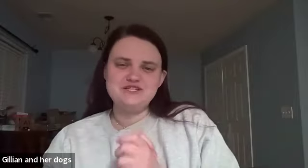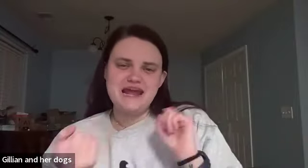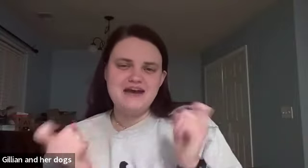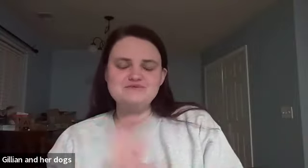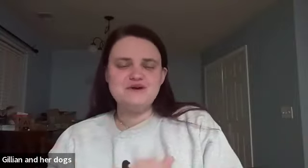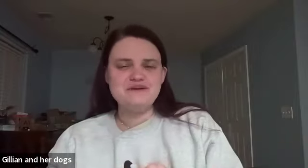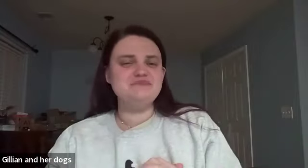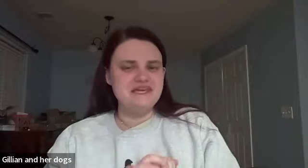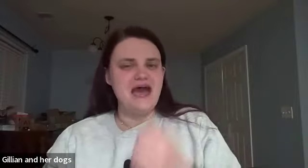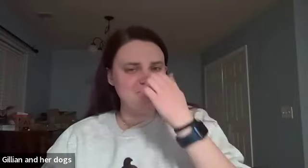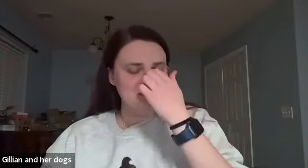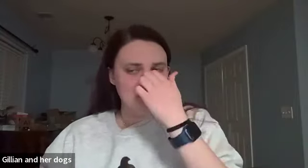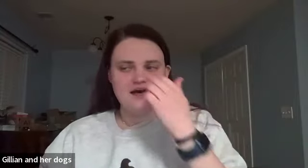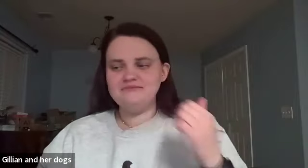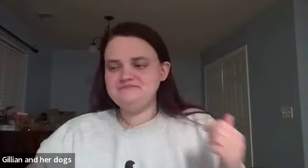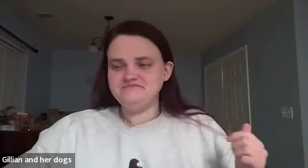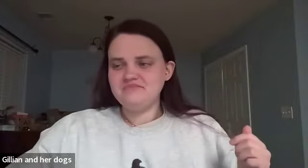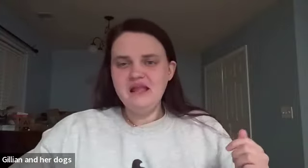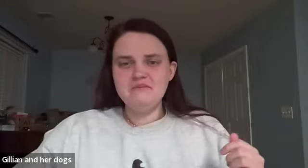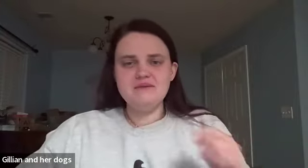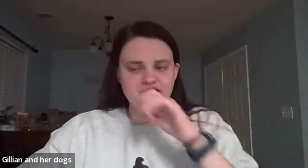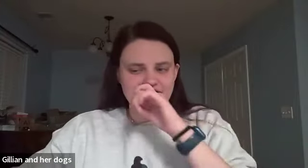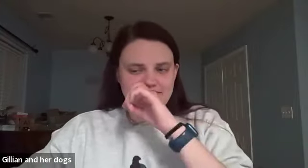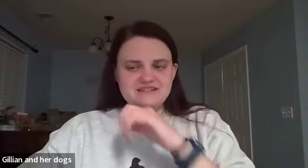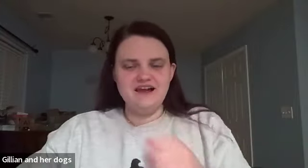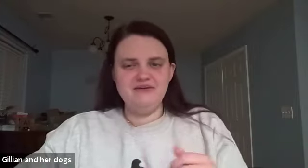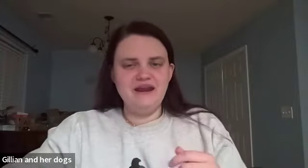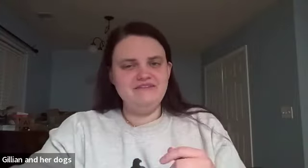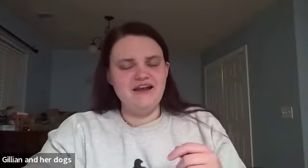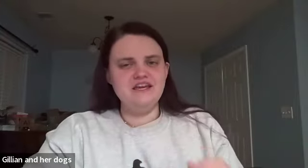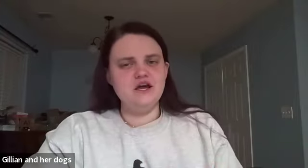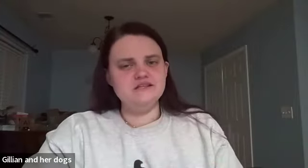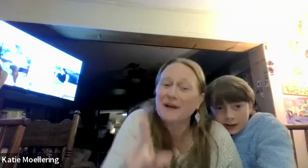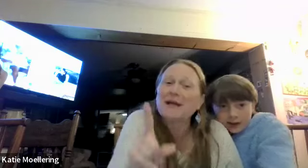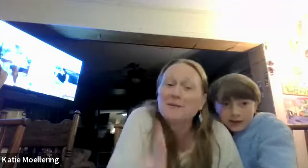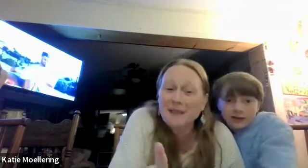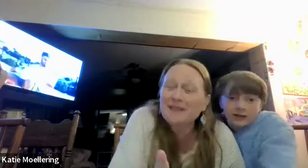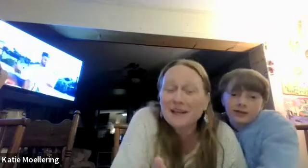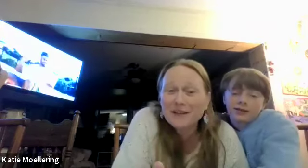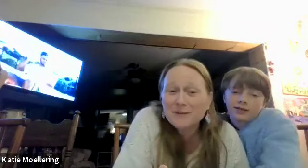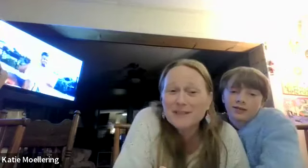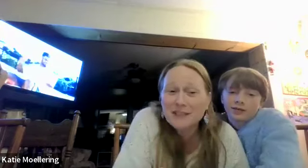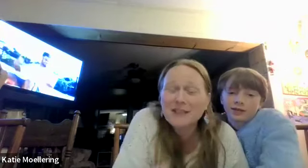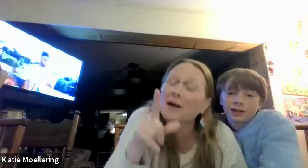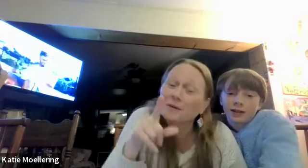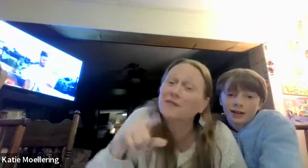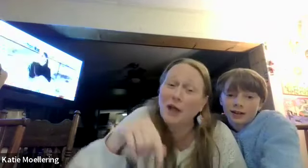especially when I have those moments. But yeah, my brother was like, when he finally Listen, he goes, if I had been at that graduation, I would have